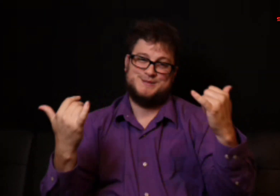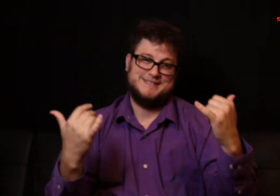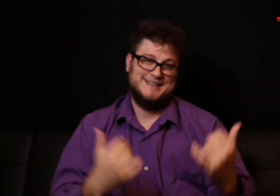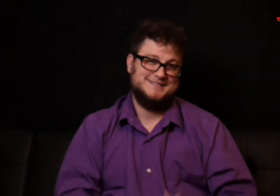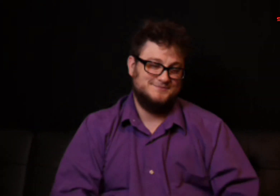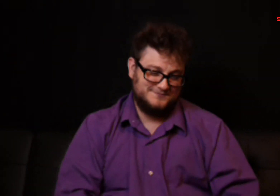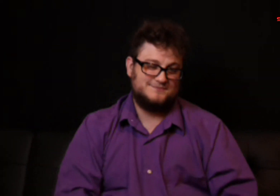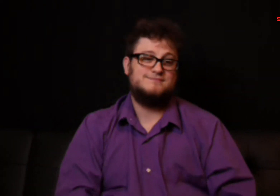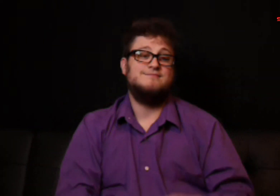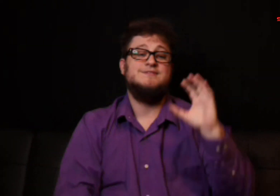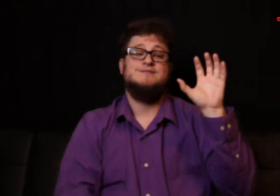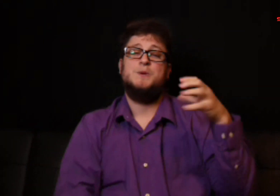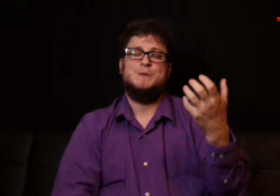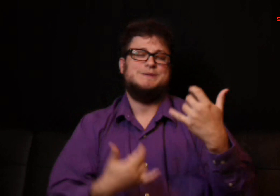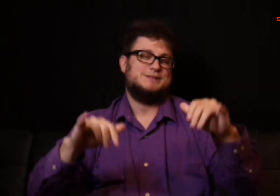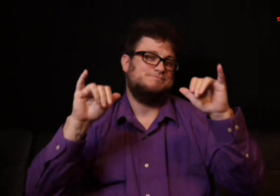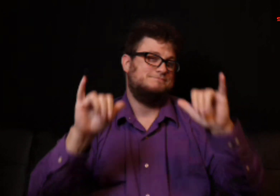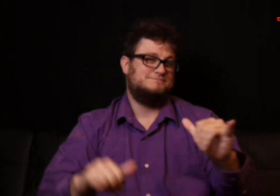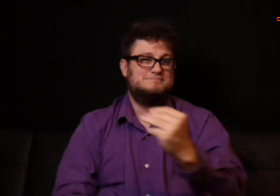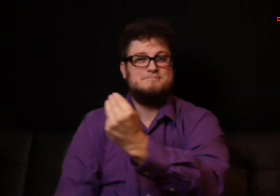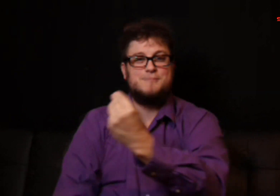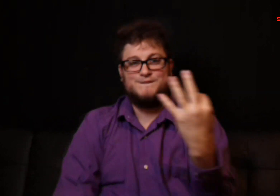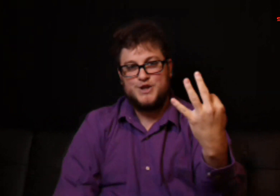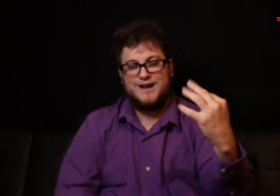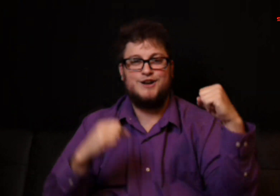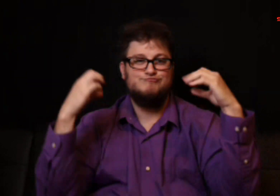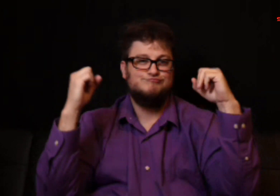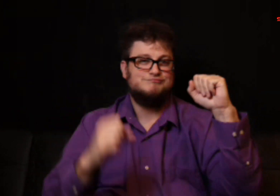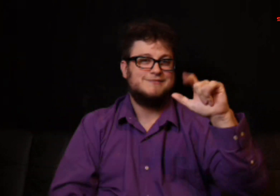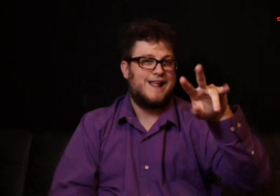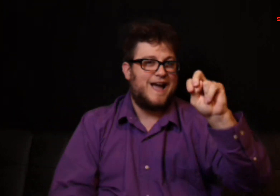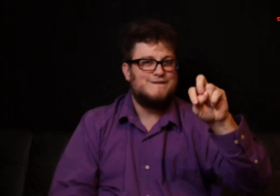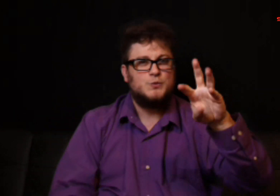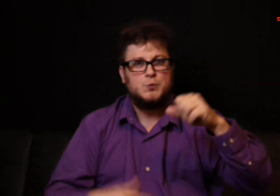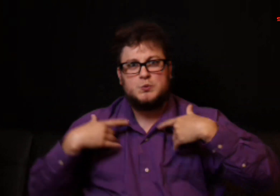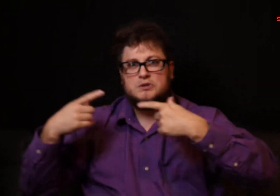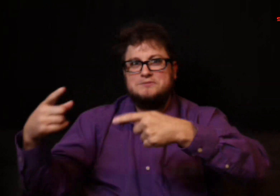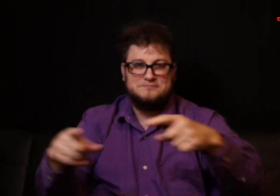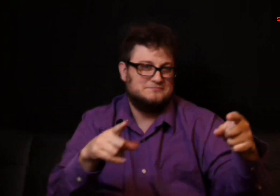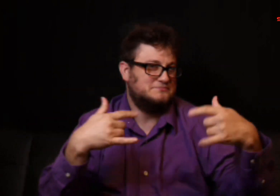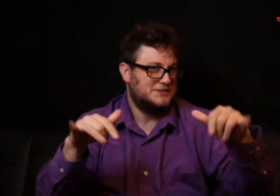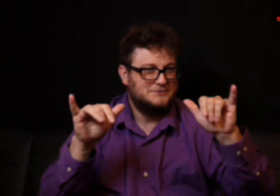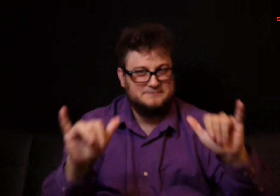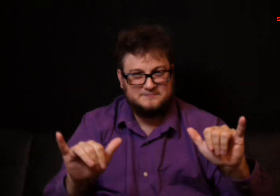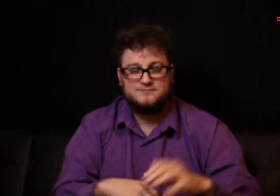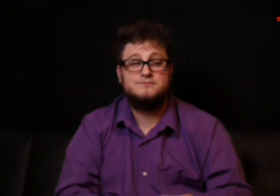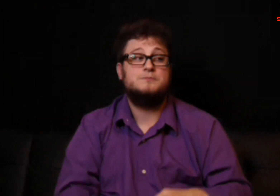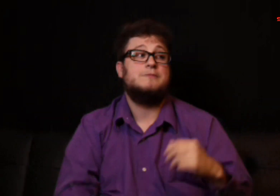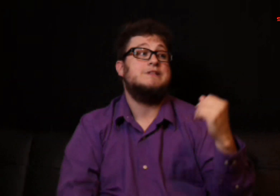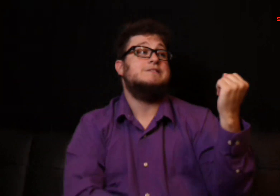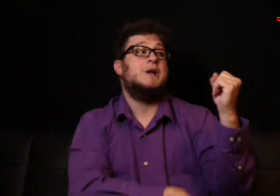all for today sign one news will be broadcasting live updates Monday through Friday